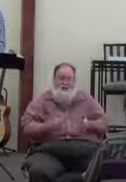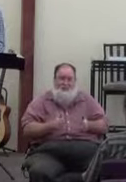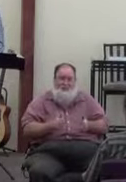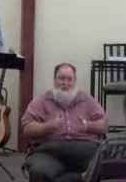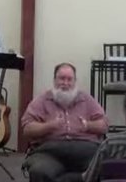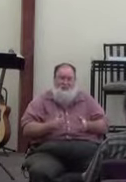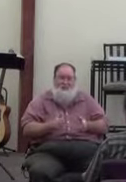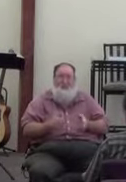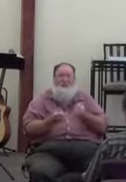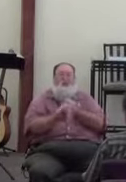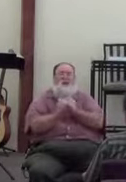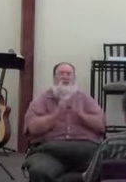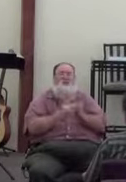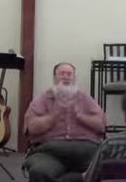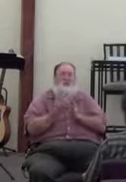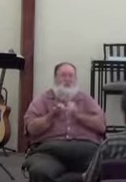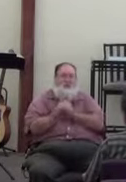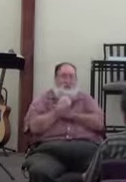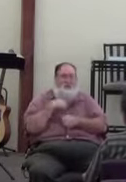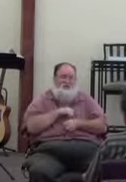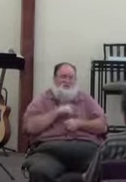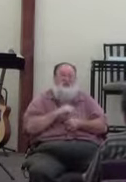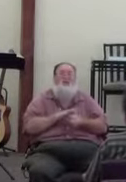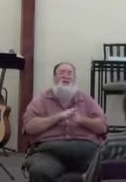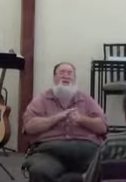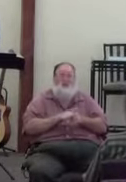And Jesus loved us enough to die for us.